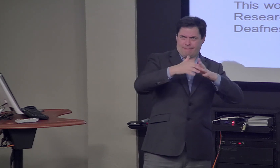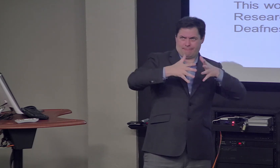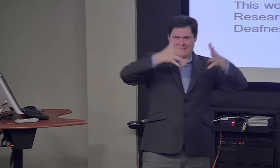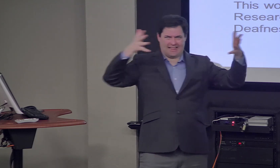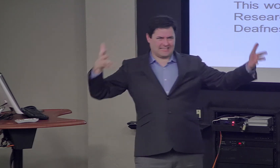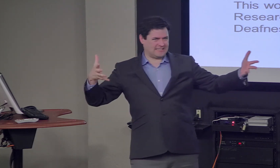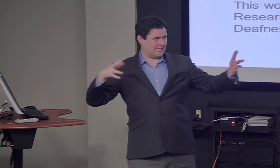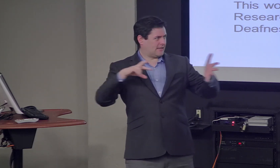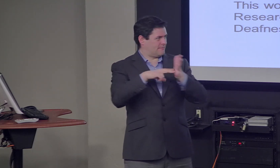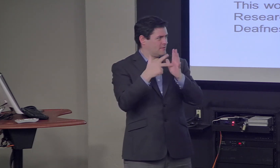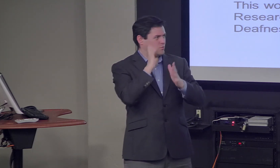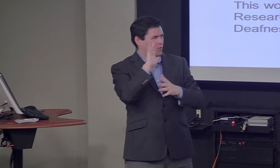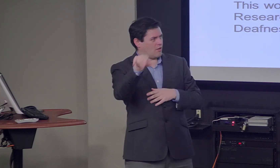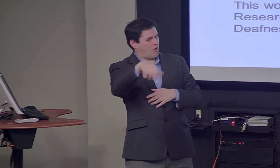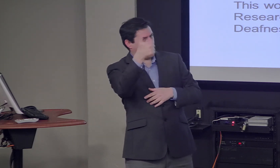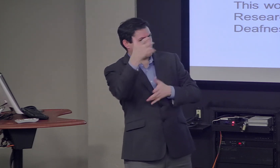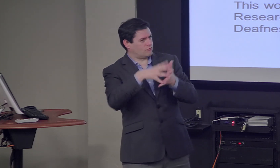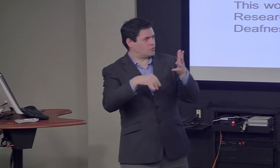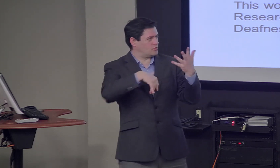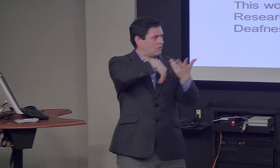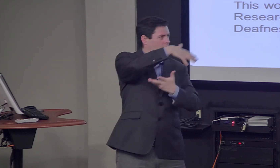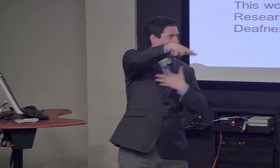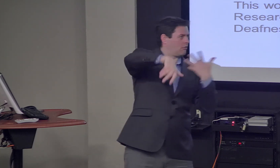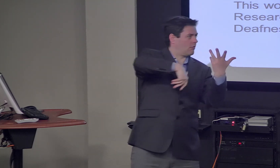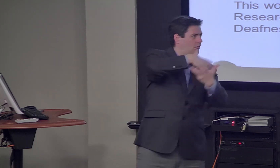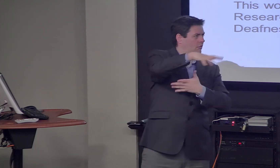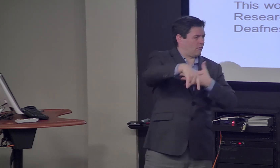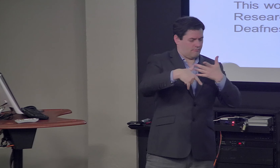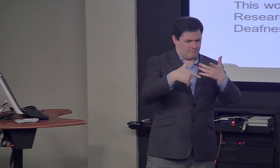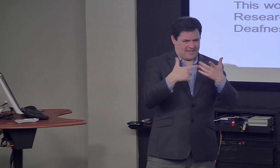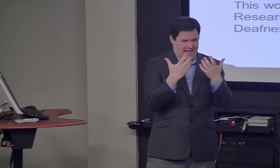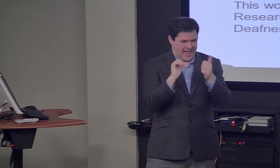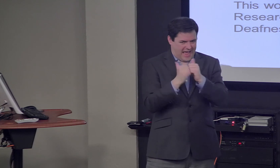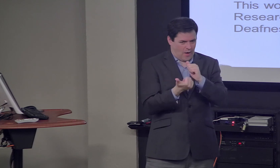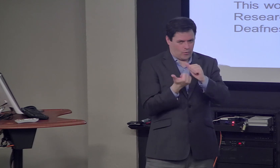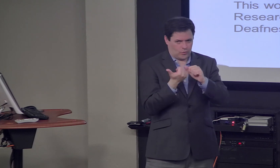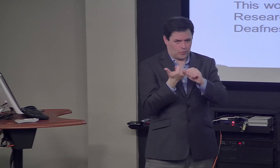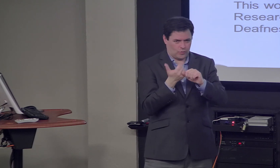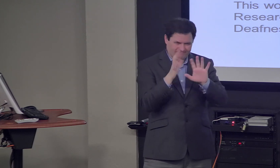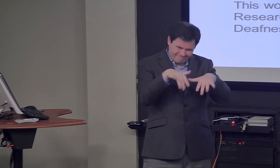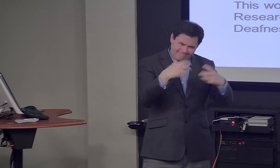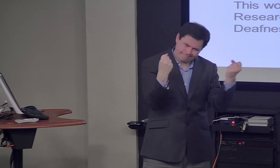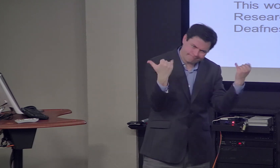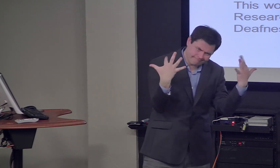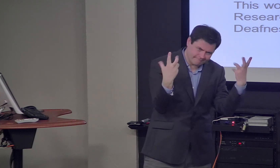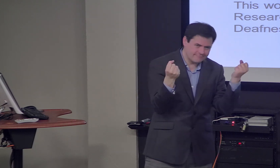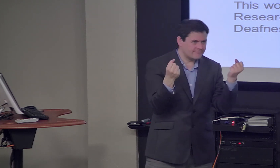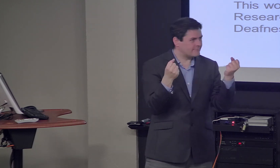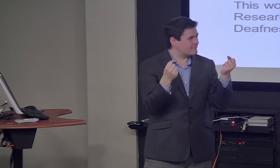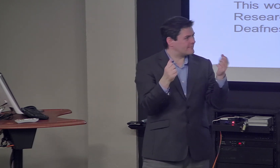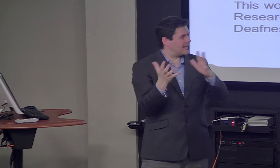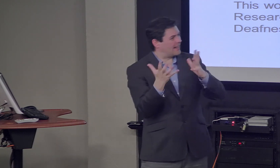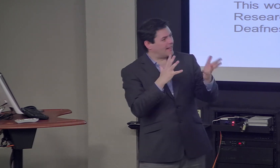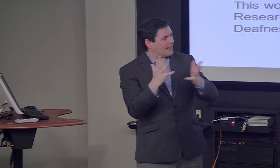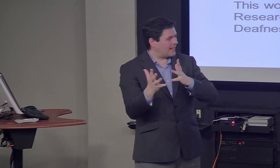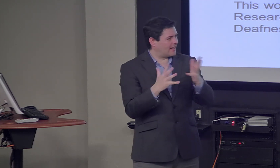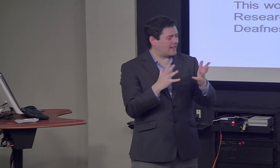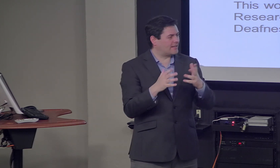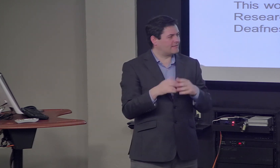because maybe that department is part of a larger context where that sign language is not used predominantly. So it's harder to kind of